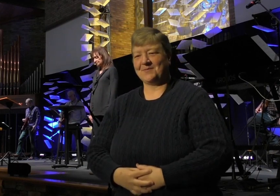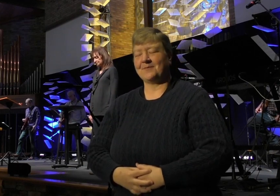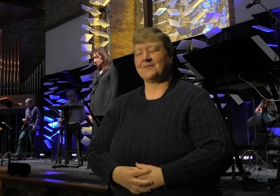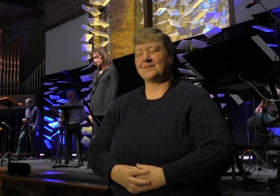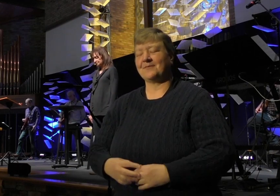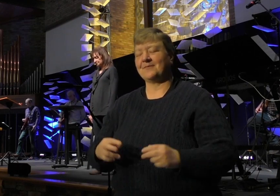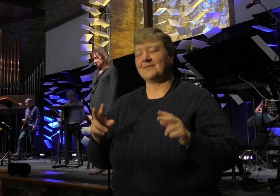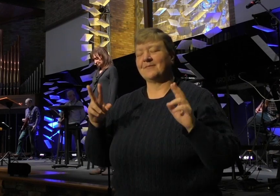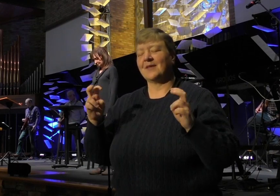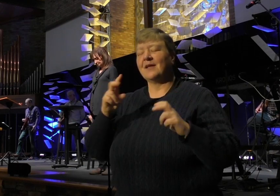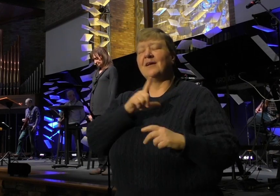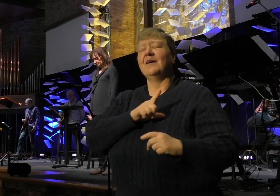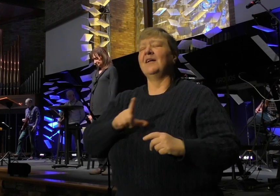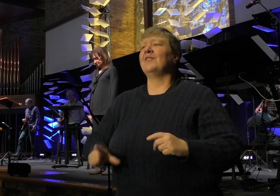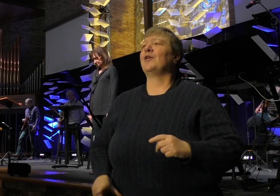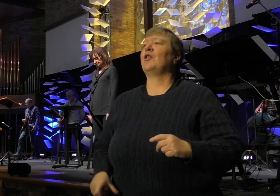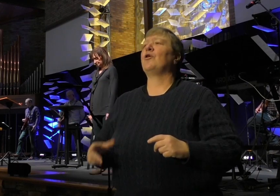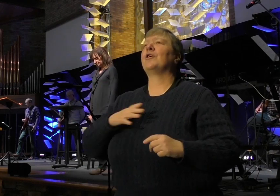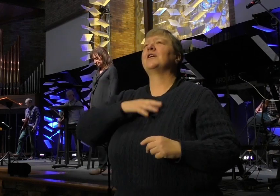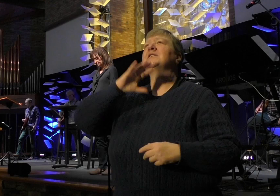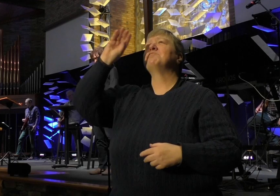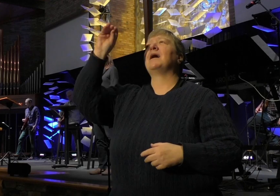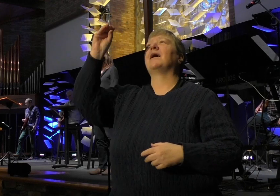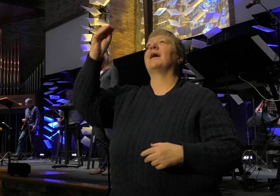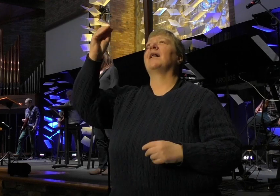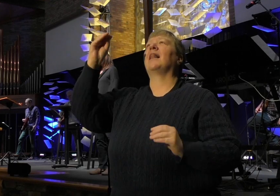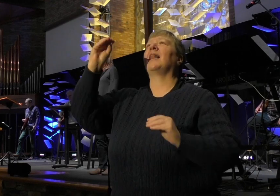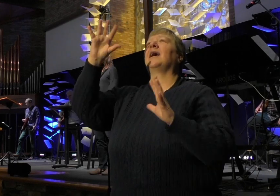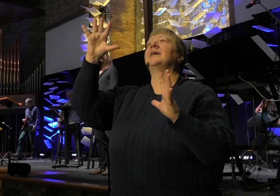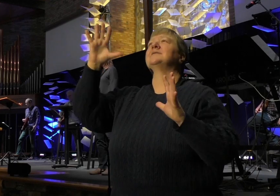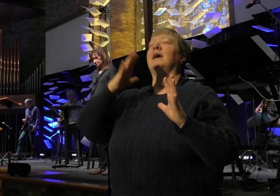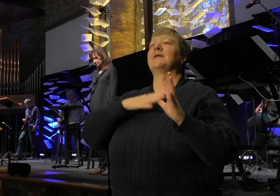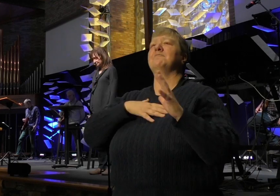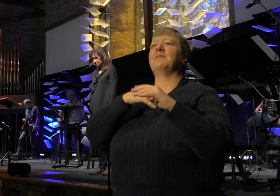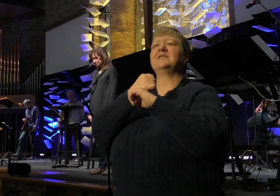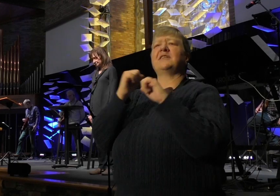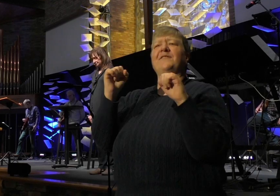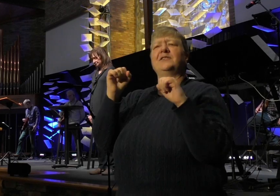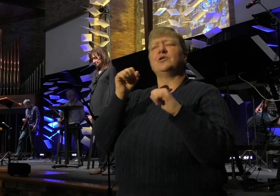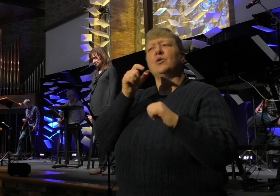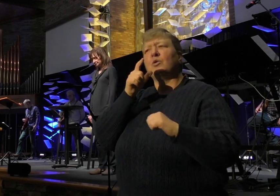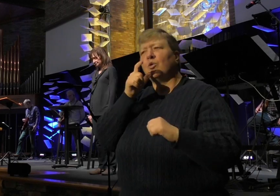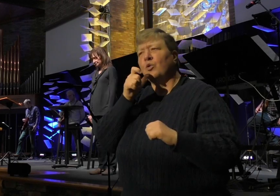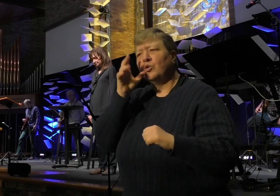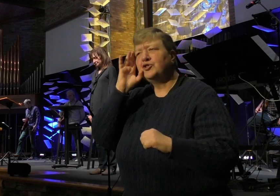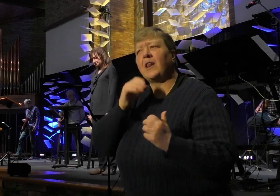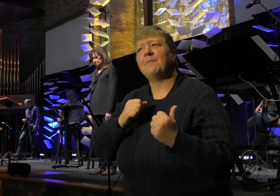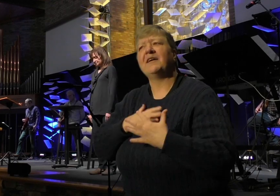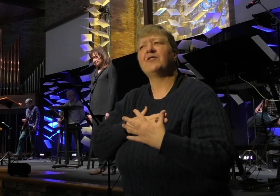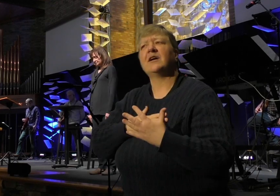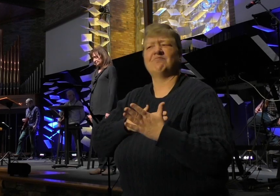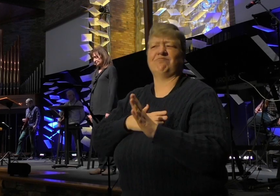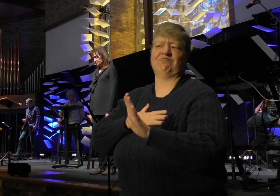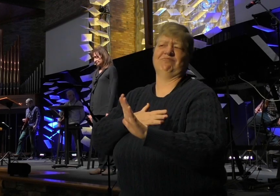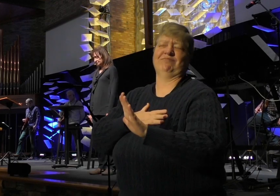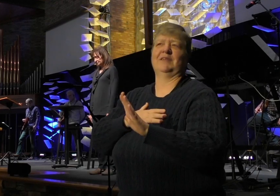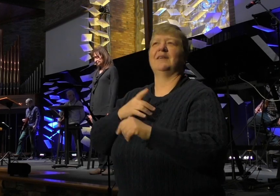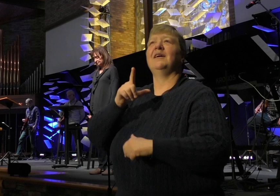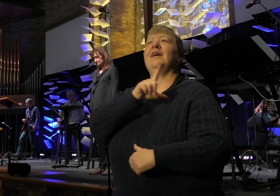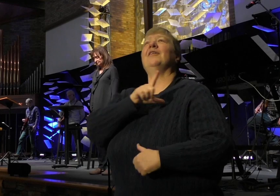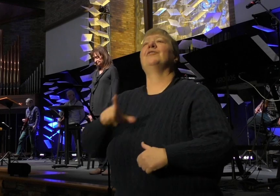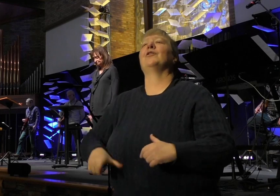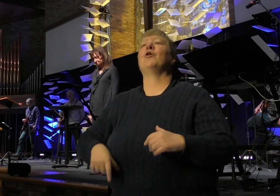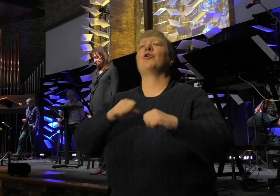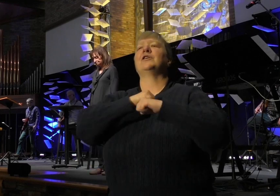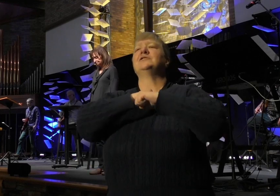The Lord is my light and my salvation. Whom shall I fear? The Lord is the